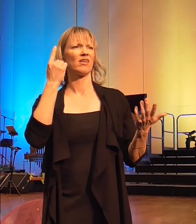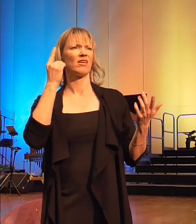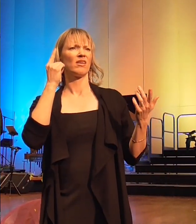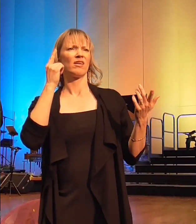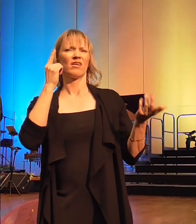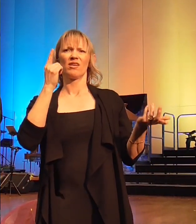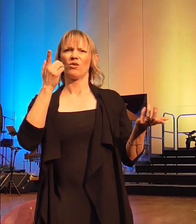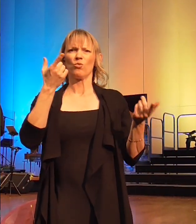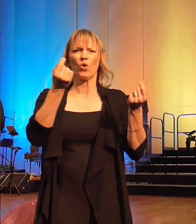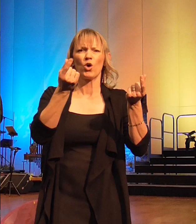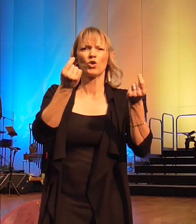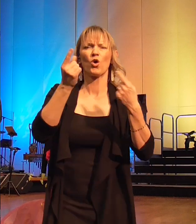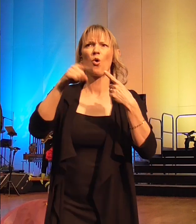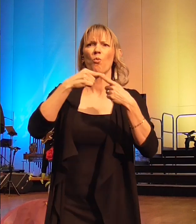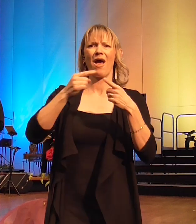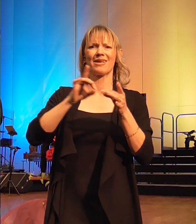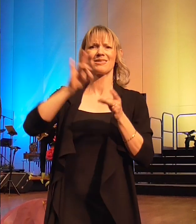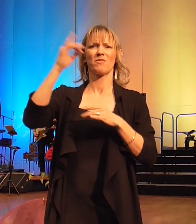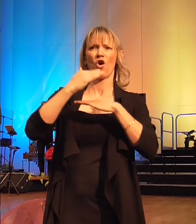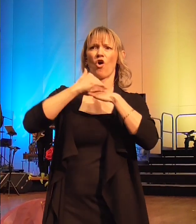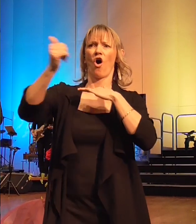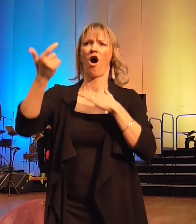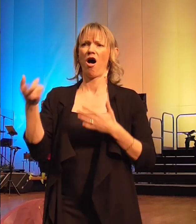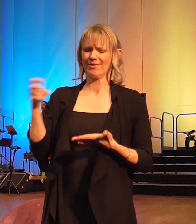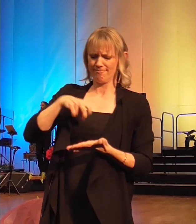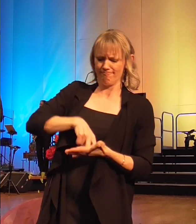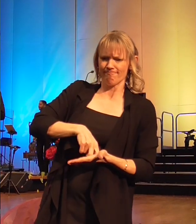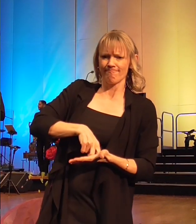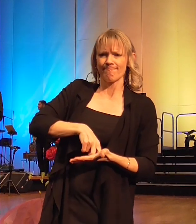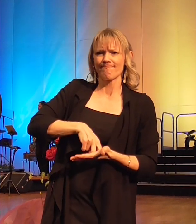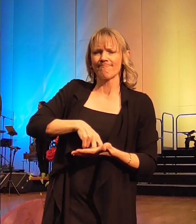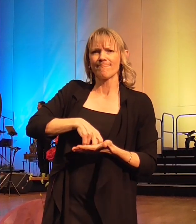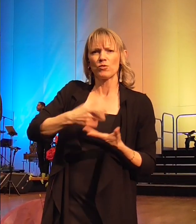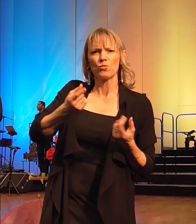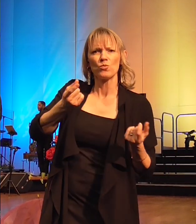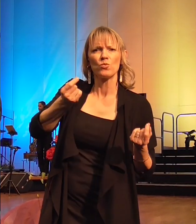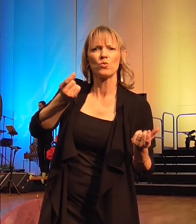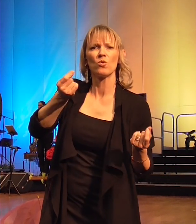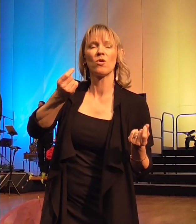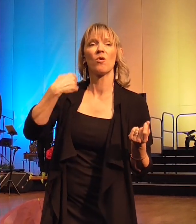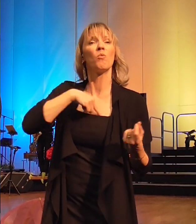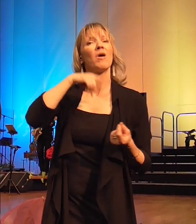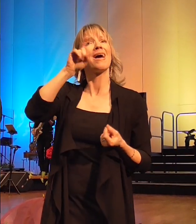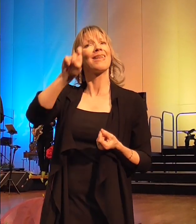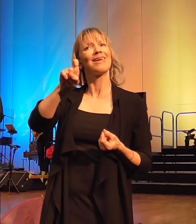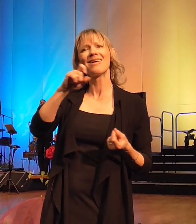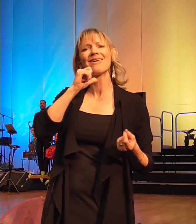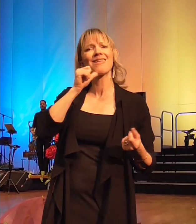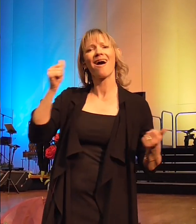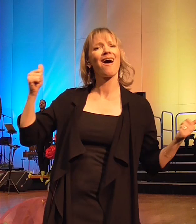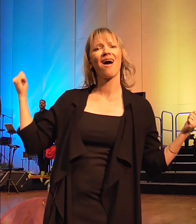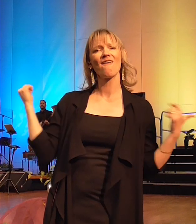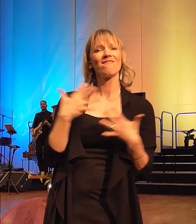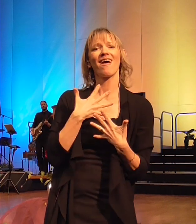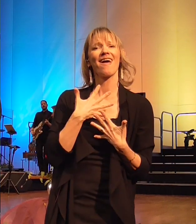drops them to the floor. Somehow, you know, we need not be afraid.